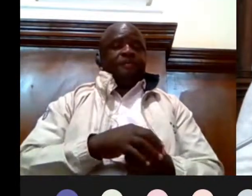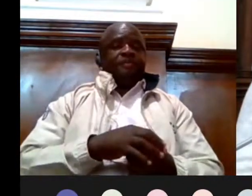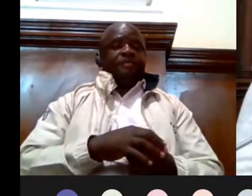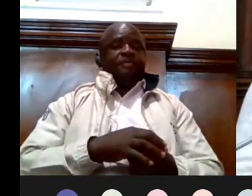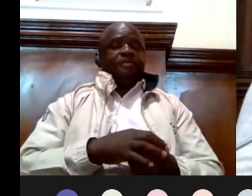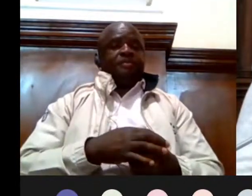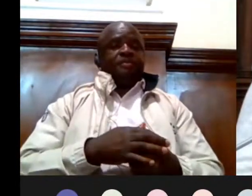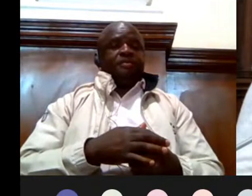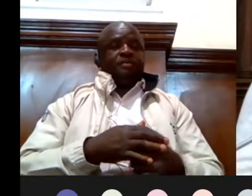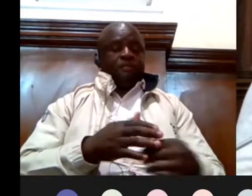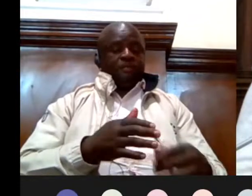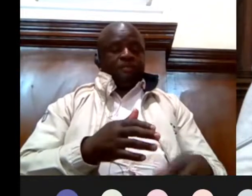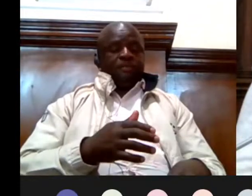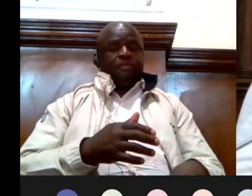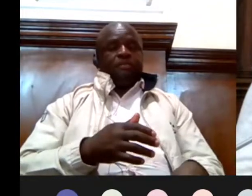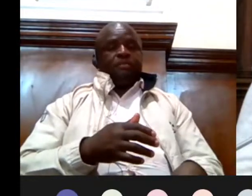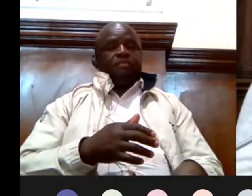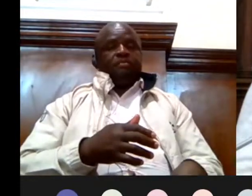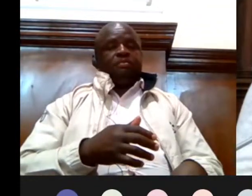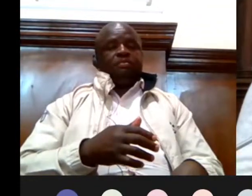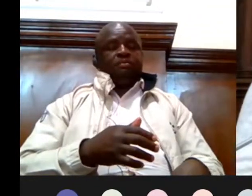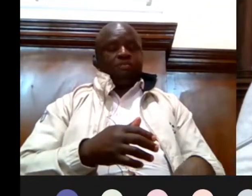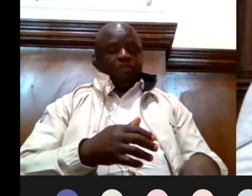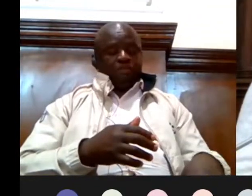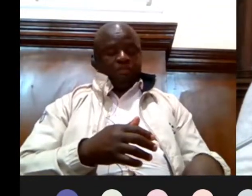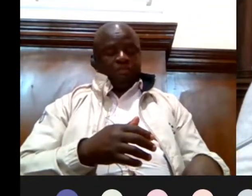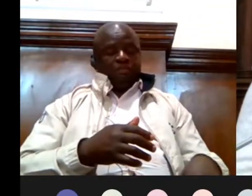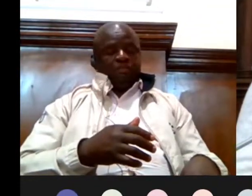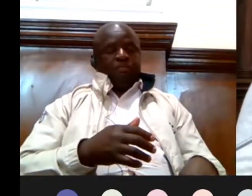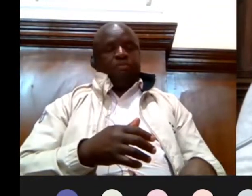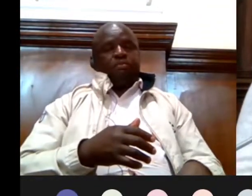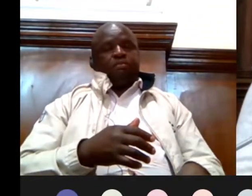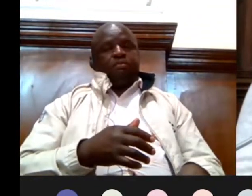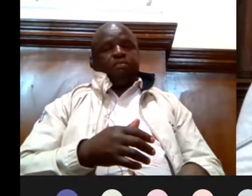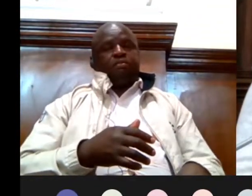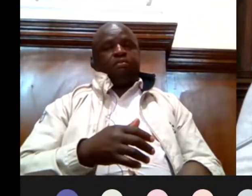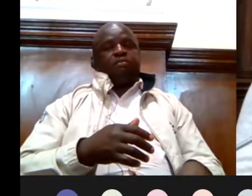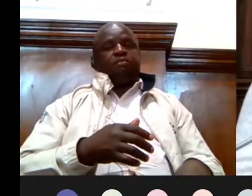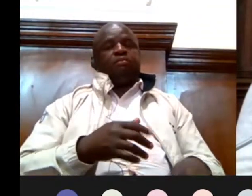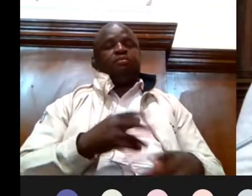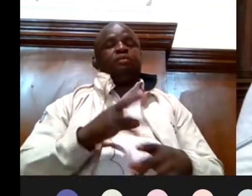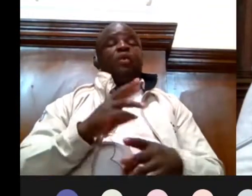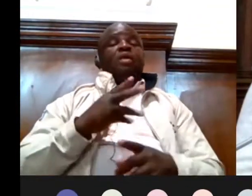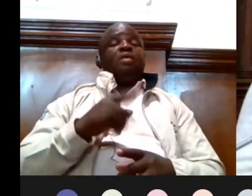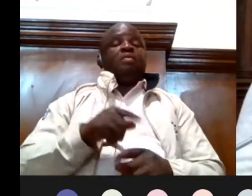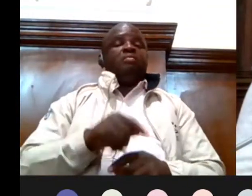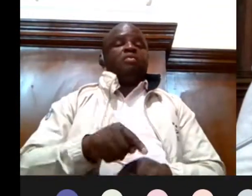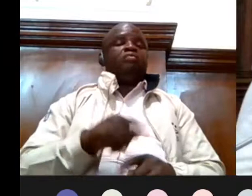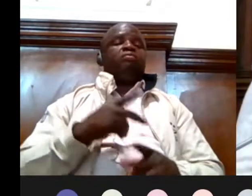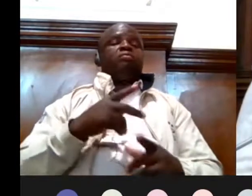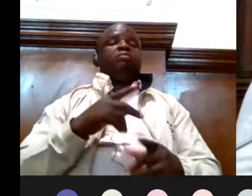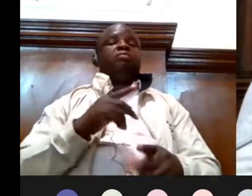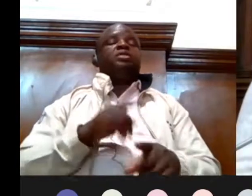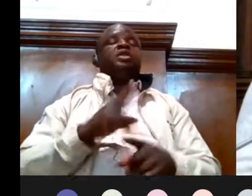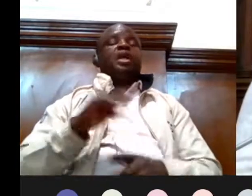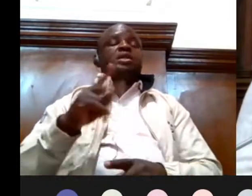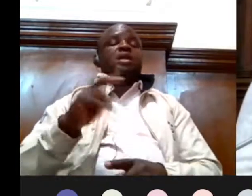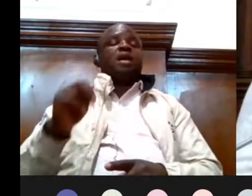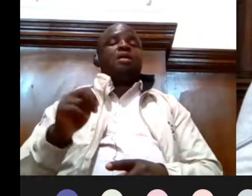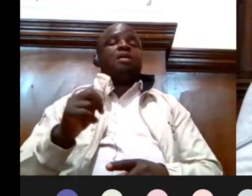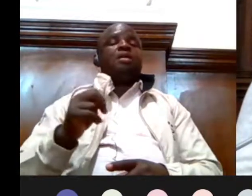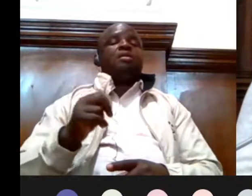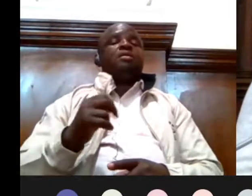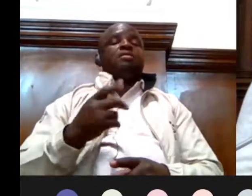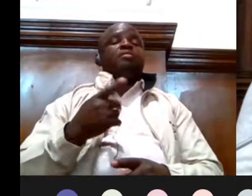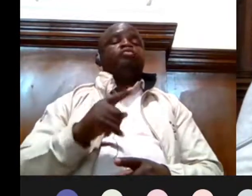is in, is serving time in the jail in KZN. And here's the catch, Speaker. And I ask to you, Madam Premier, do you